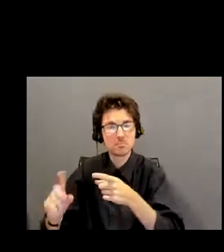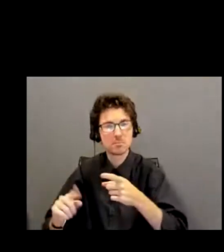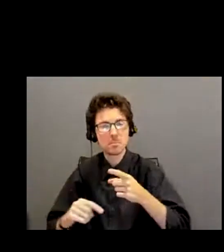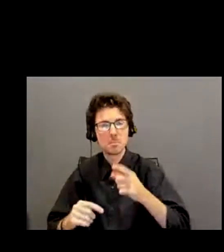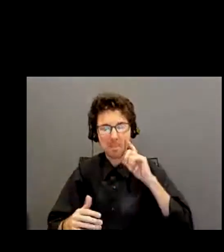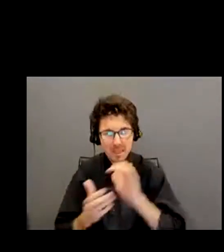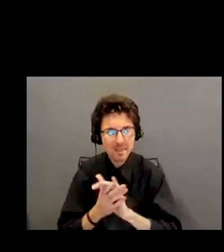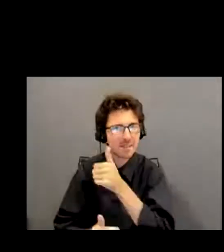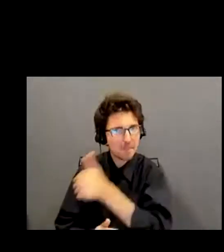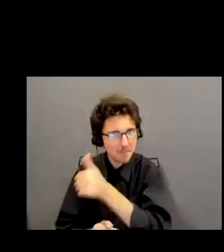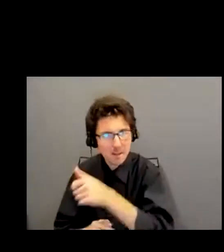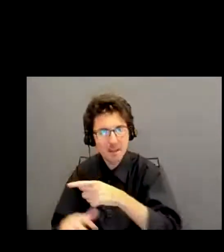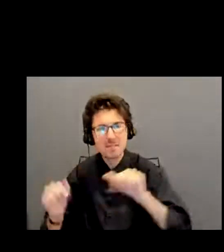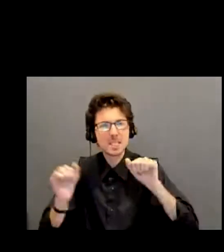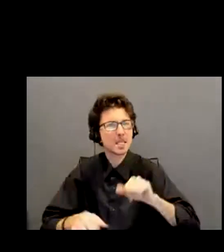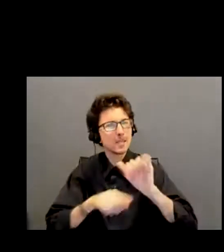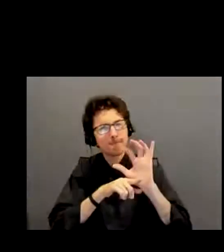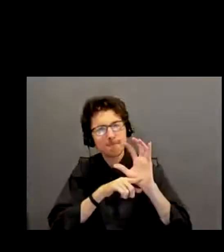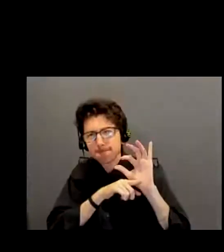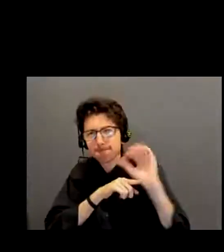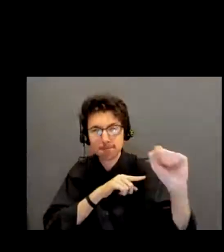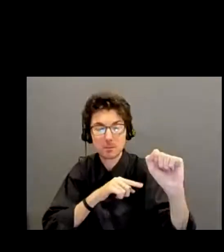in all aspects of life, and